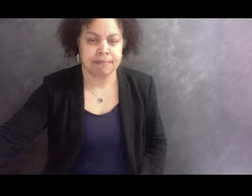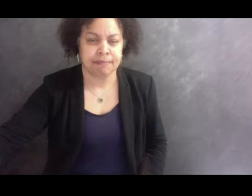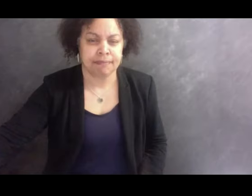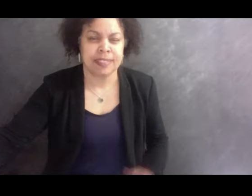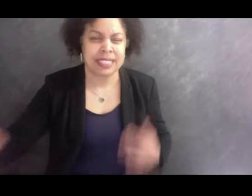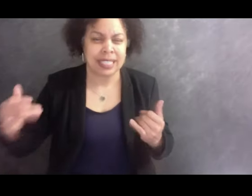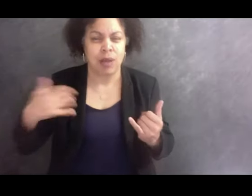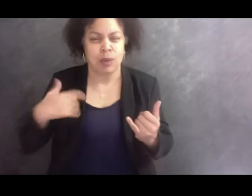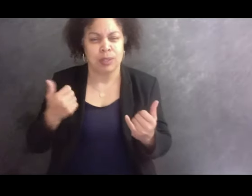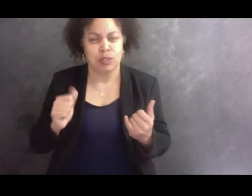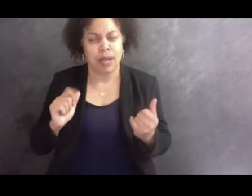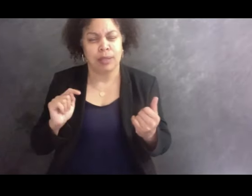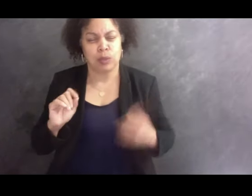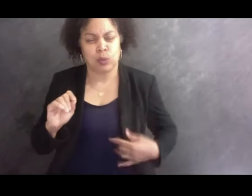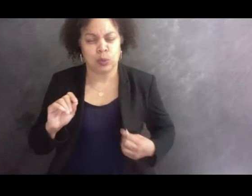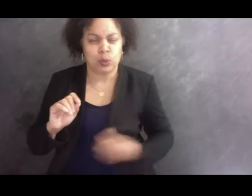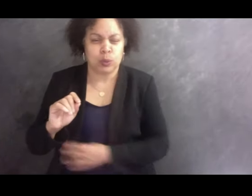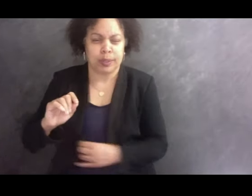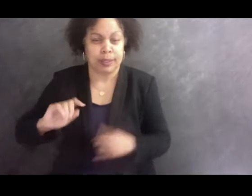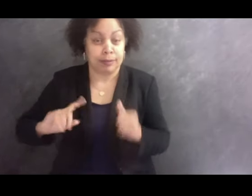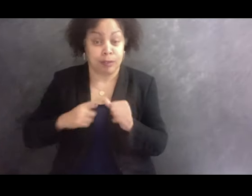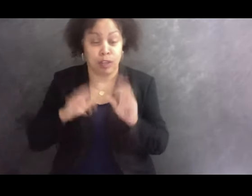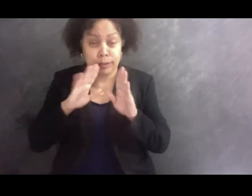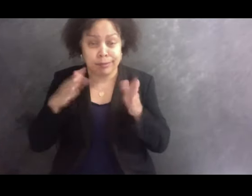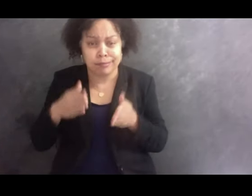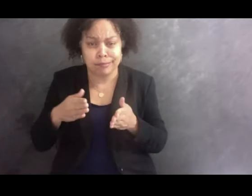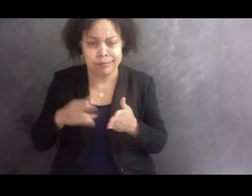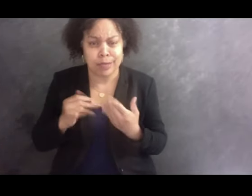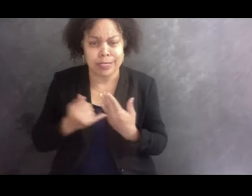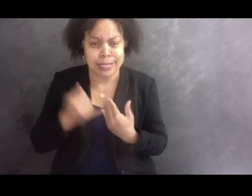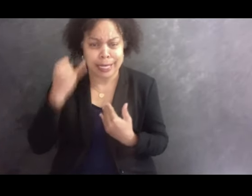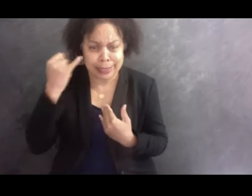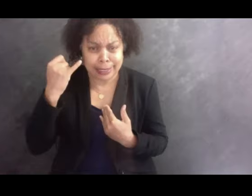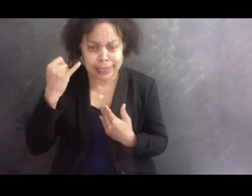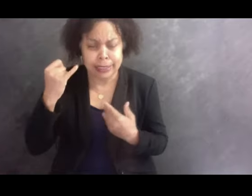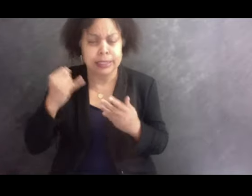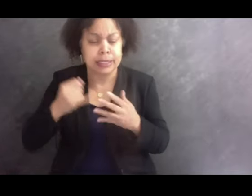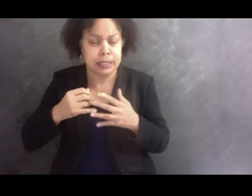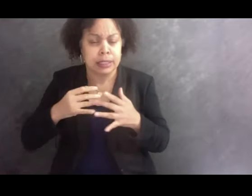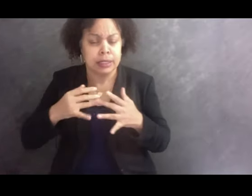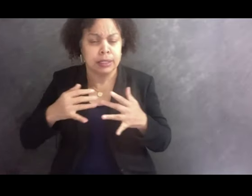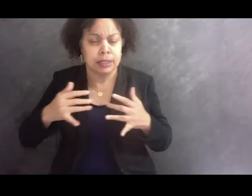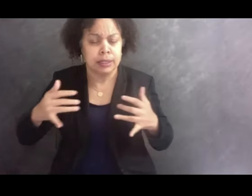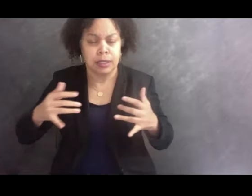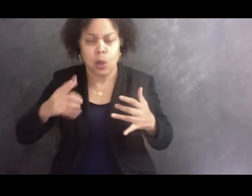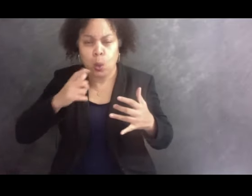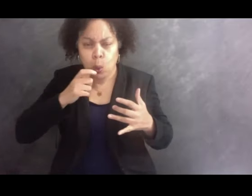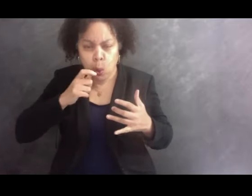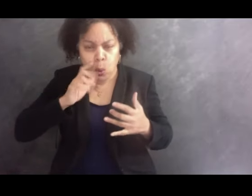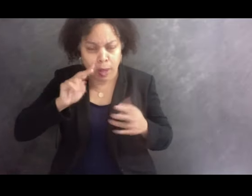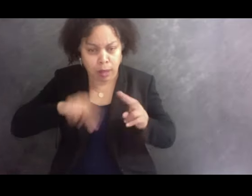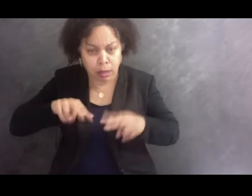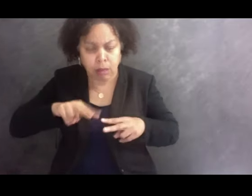scaling out. So we're beginning with your project idea, and then we're ending with asking you to think about the immediate audience, the